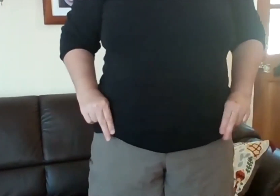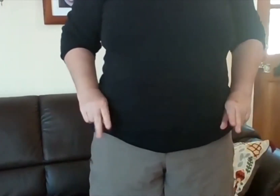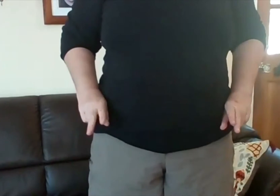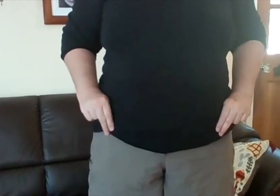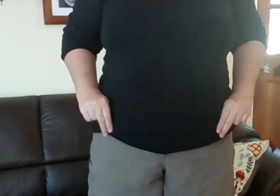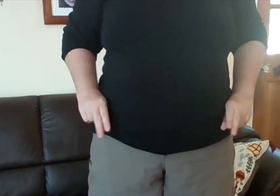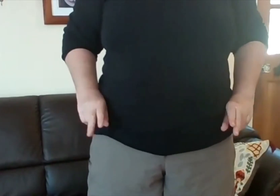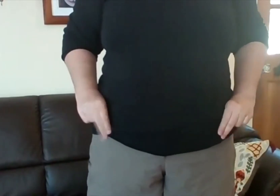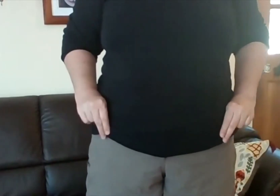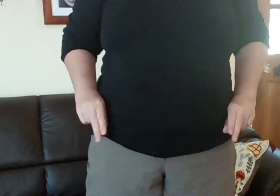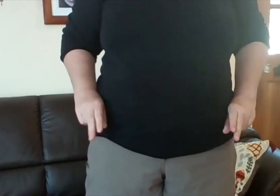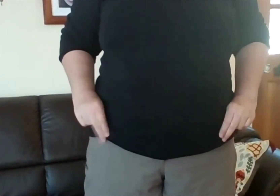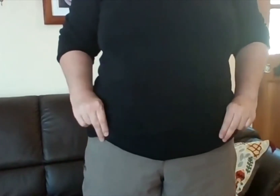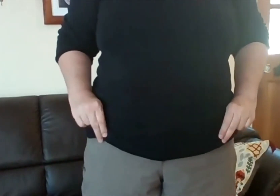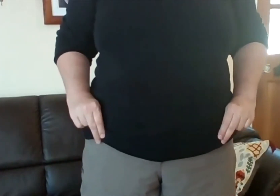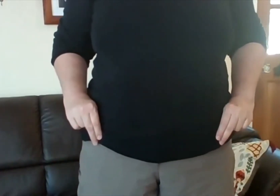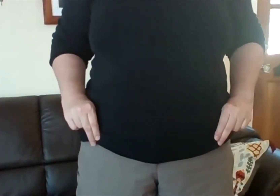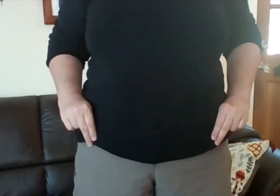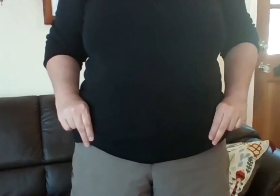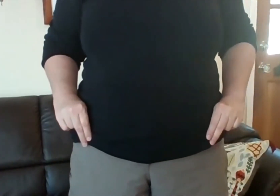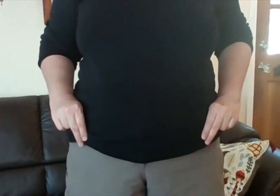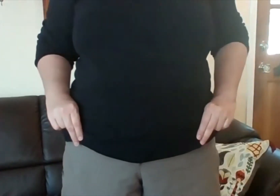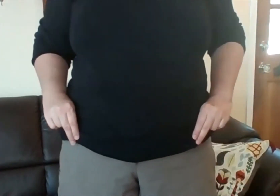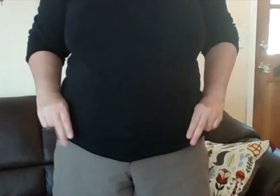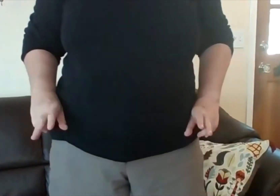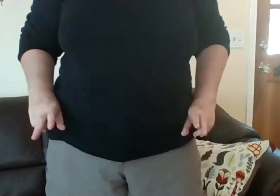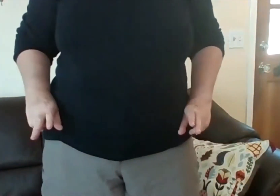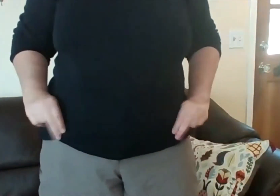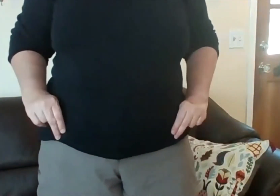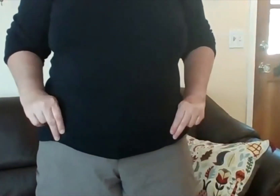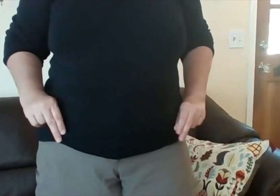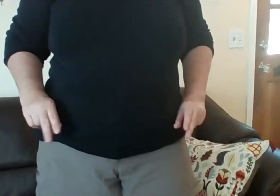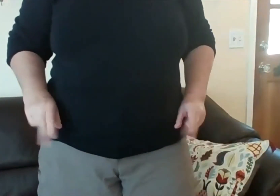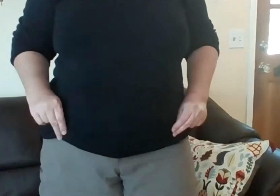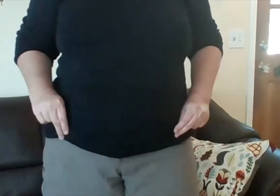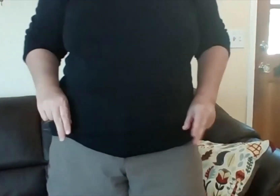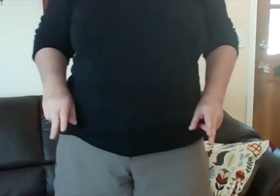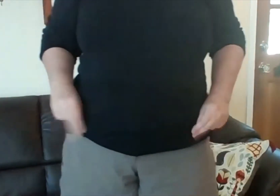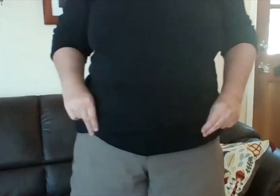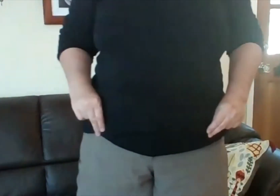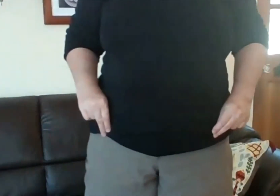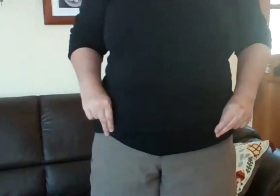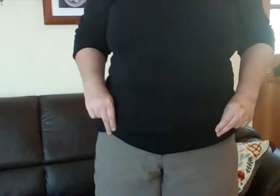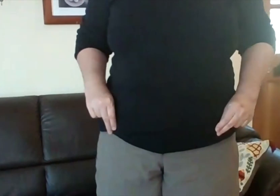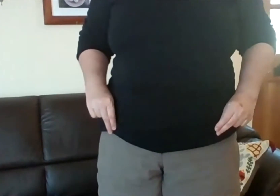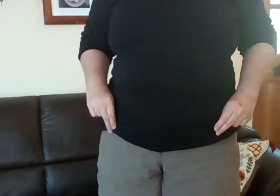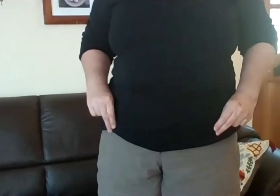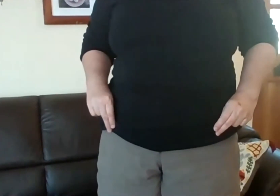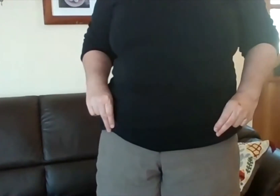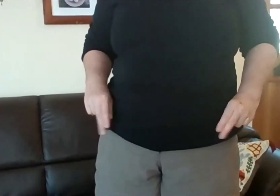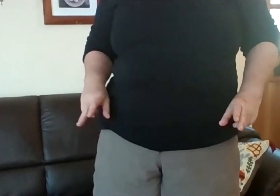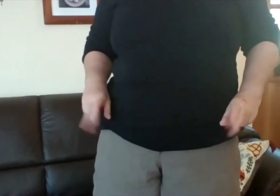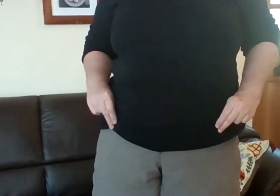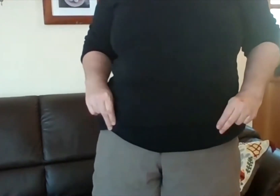Diapers happen in the same place. Don't expect you to need to know those at school too much